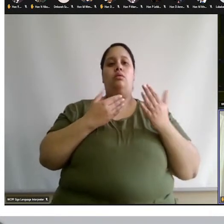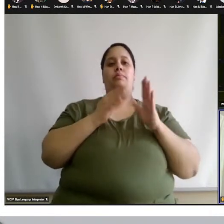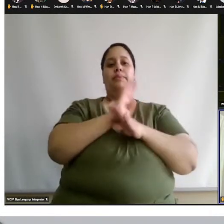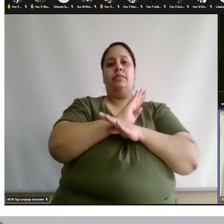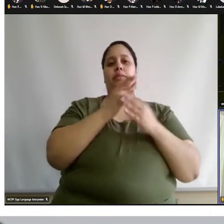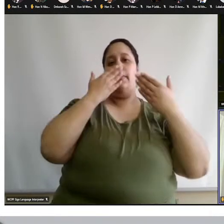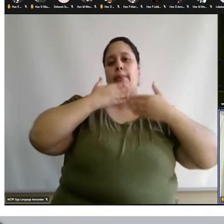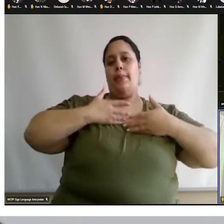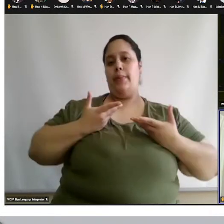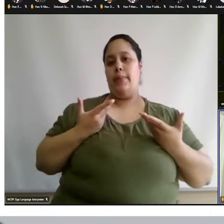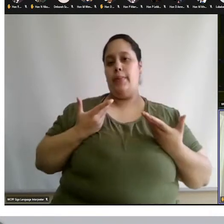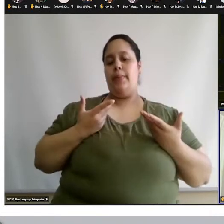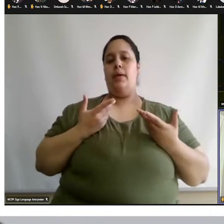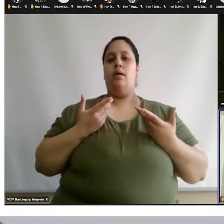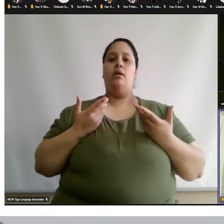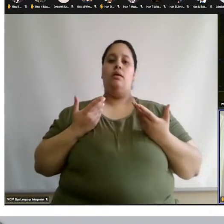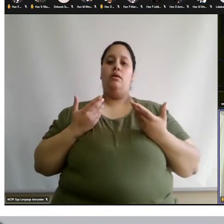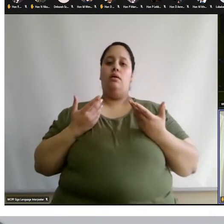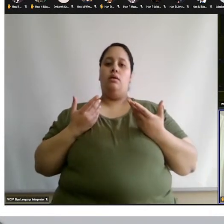over, killed